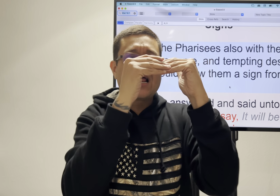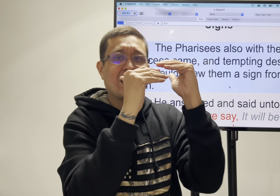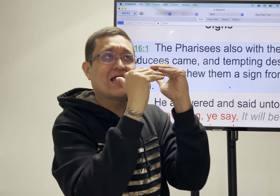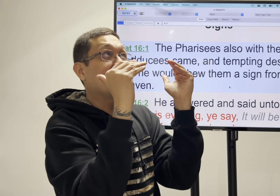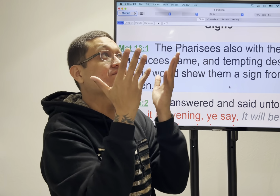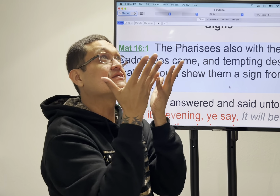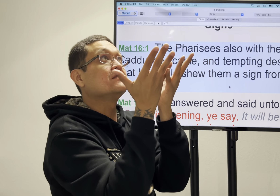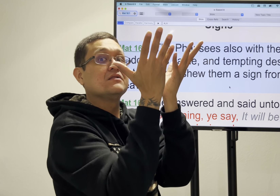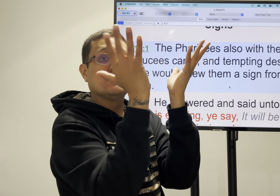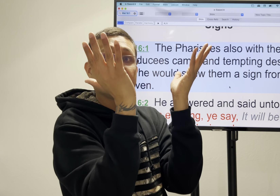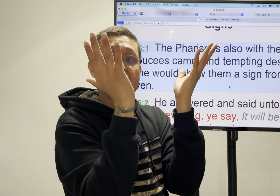a sign from heaven.